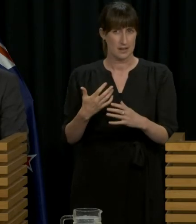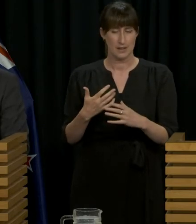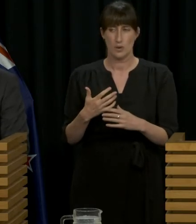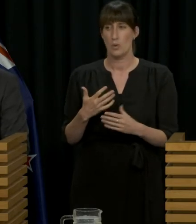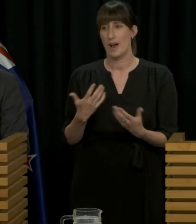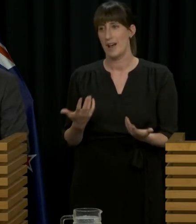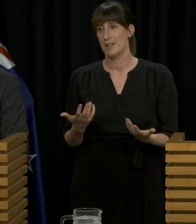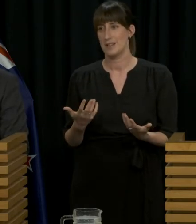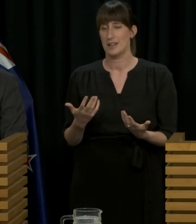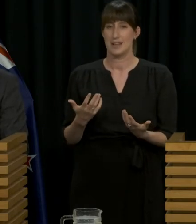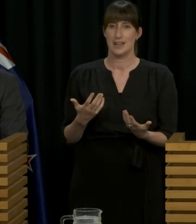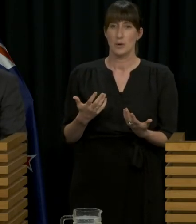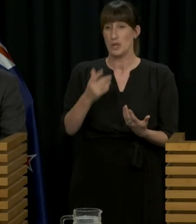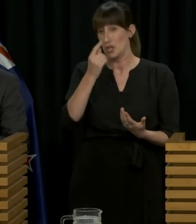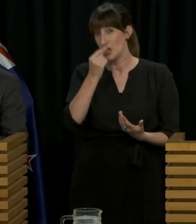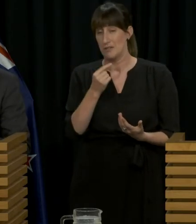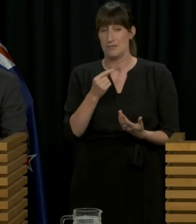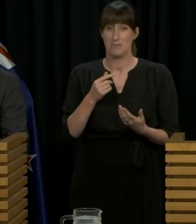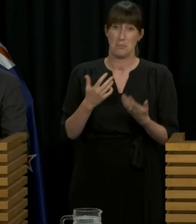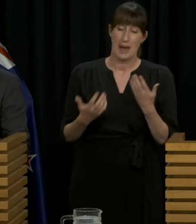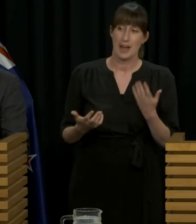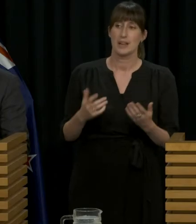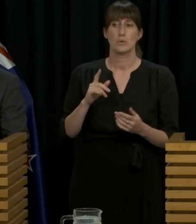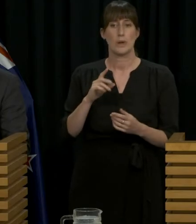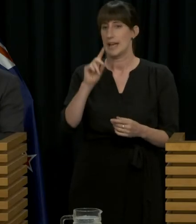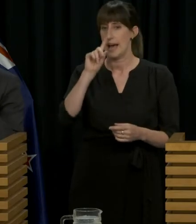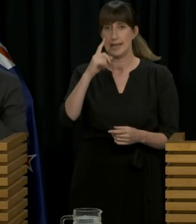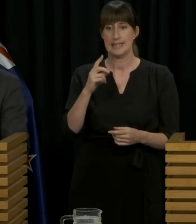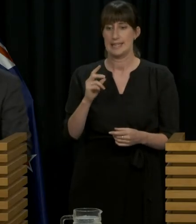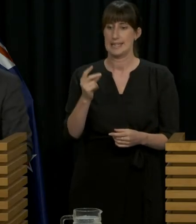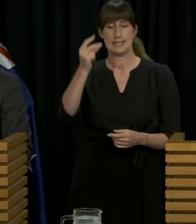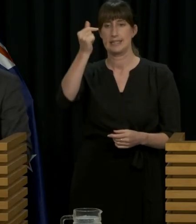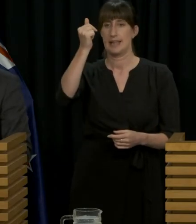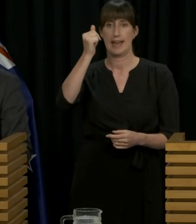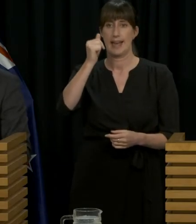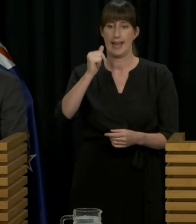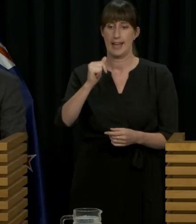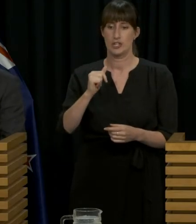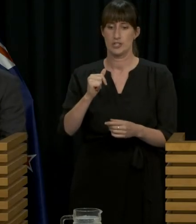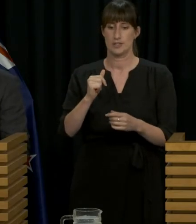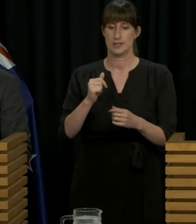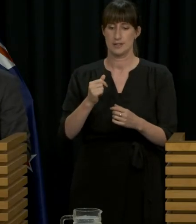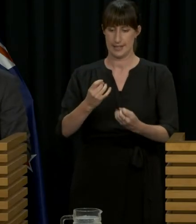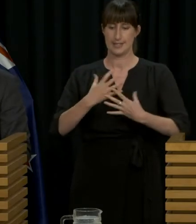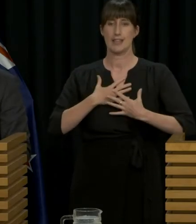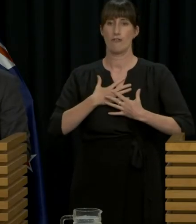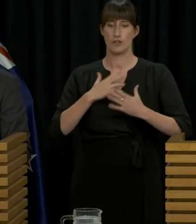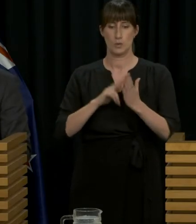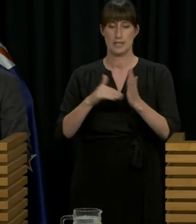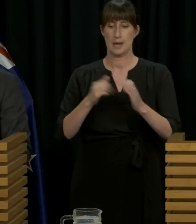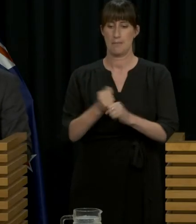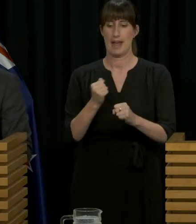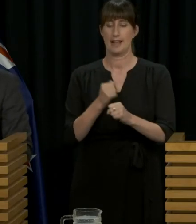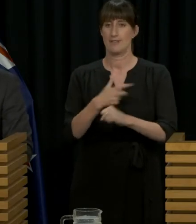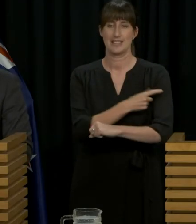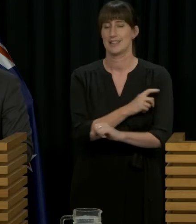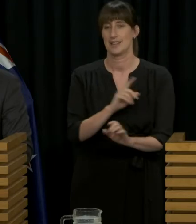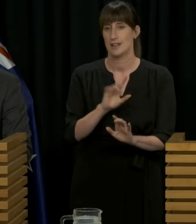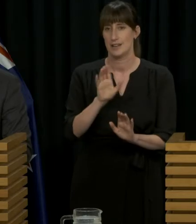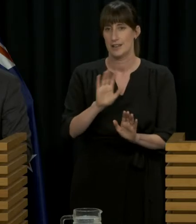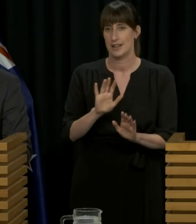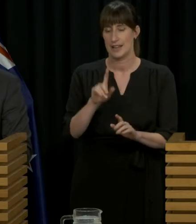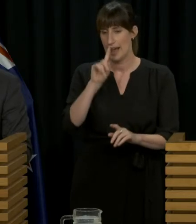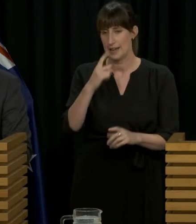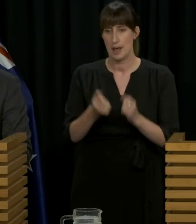rule anything in or out, but what I'm saying is there's no instant switch we could flick and say, well, let's just start making it ourselves, and that could happen quickly. So, National